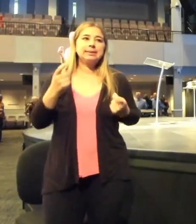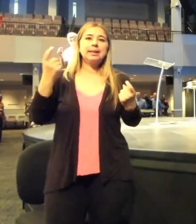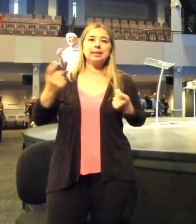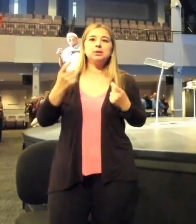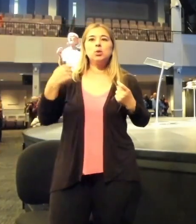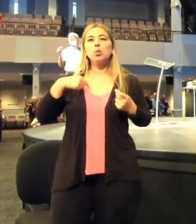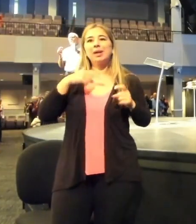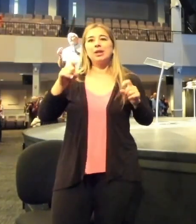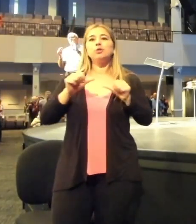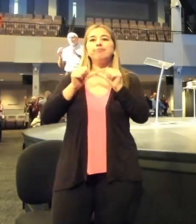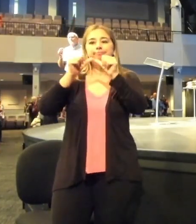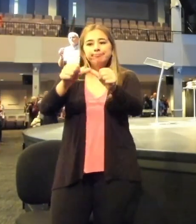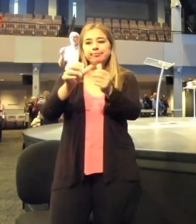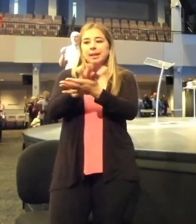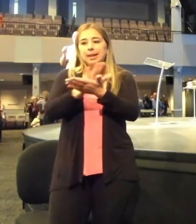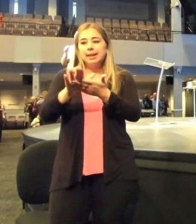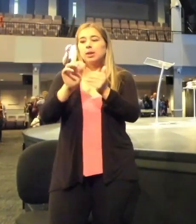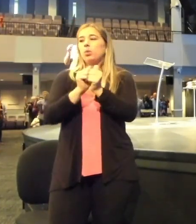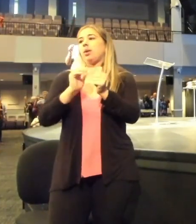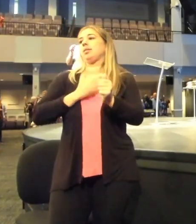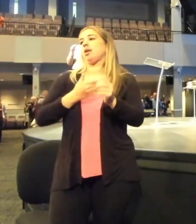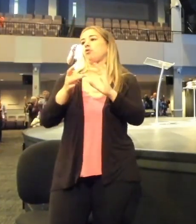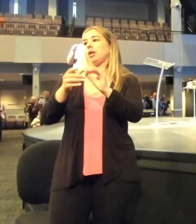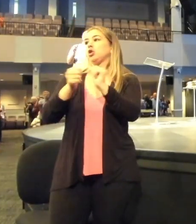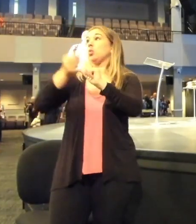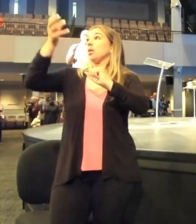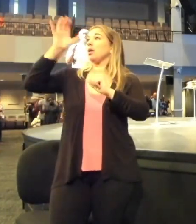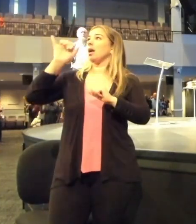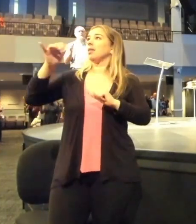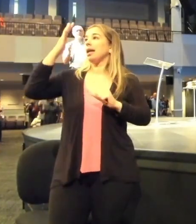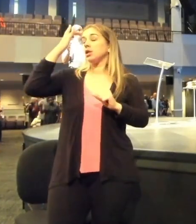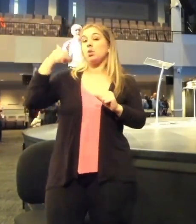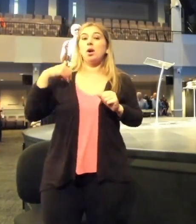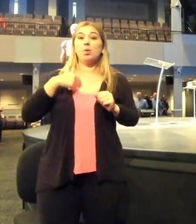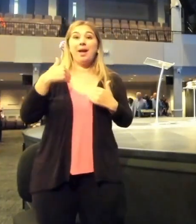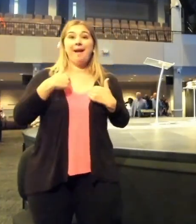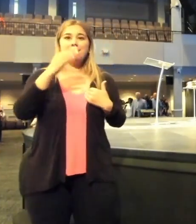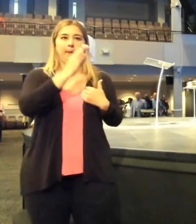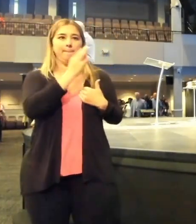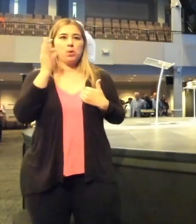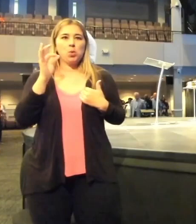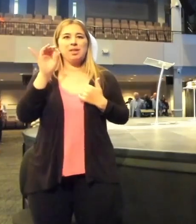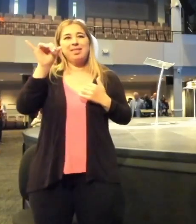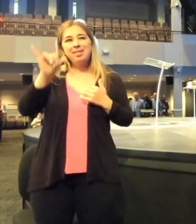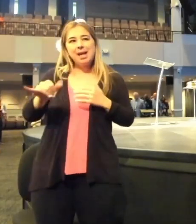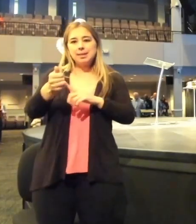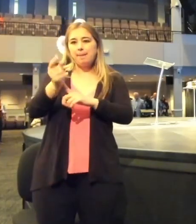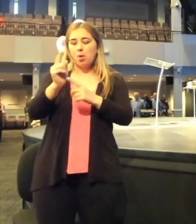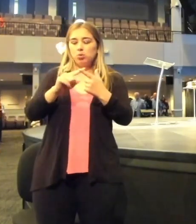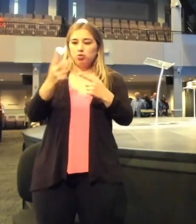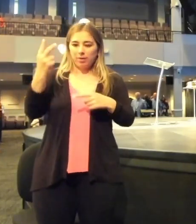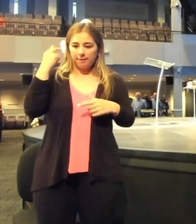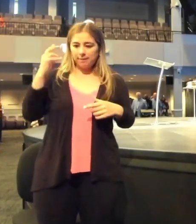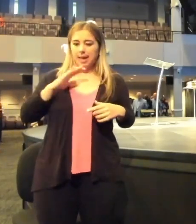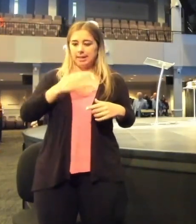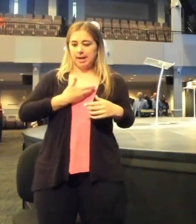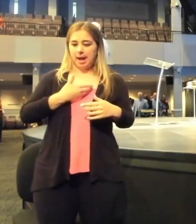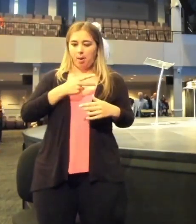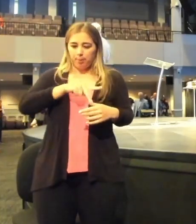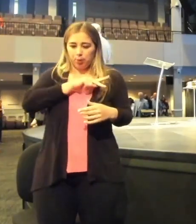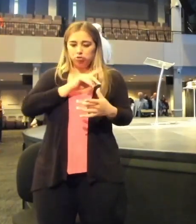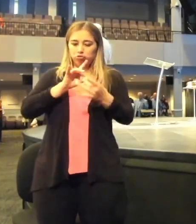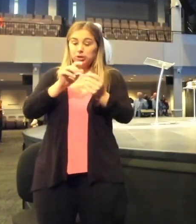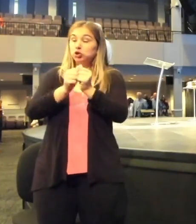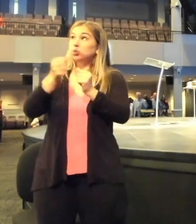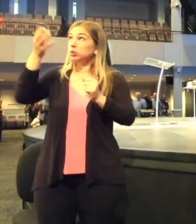so we need to stay clean in our relationship with God. And that's why coming to communion is a time to reflect on our own personal relationship